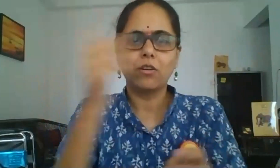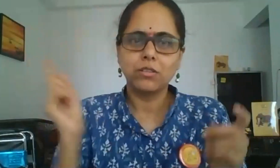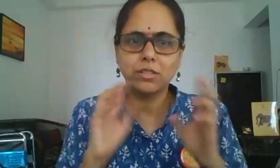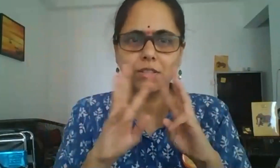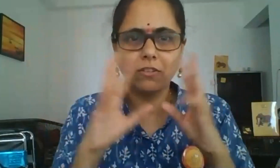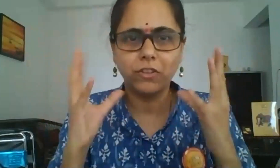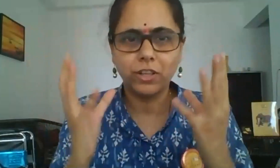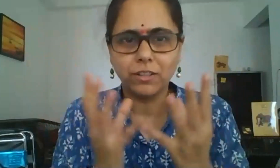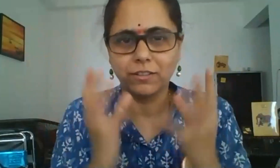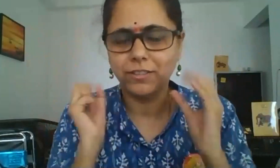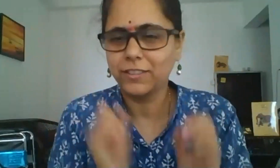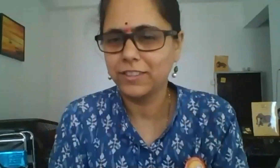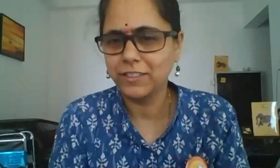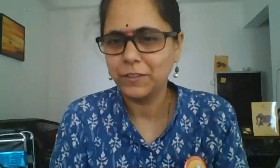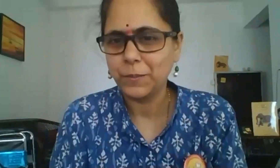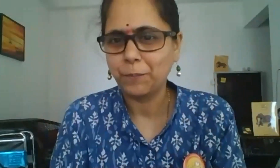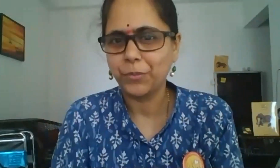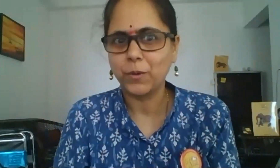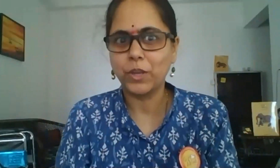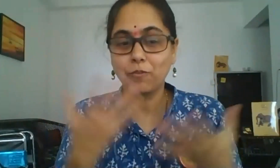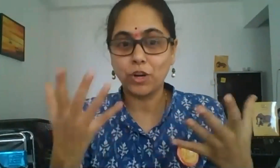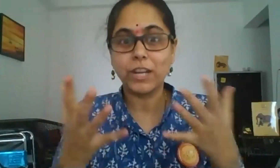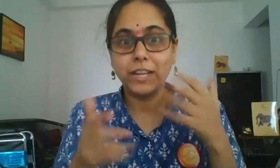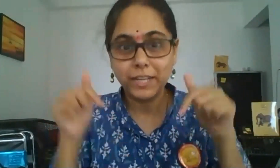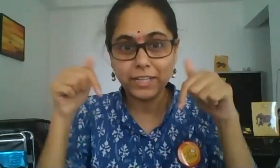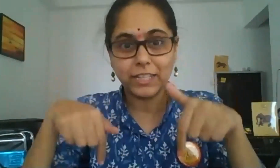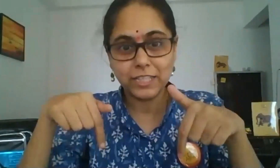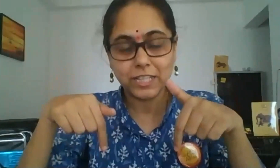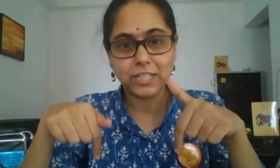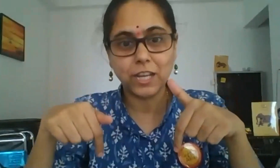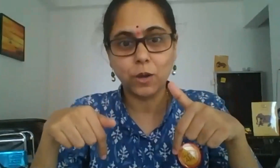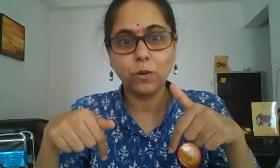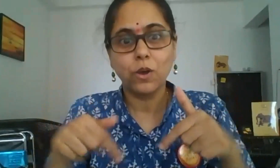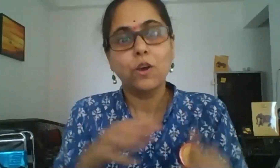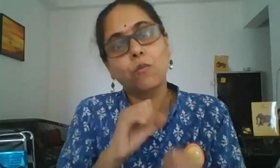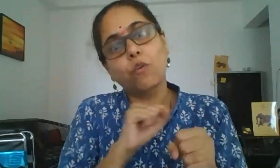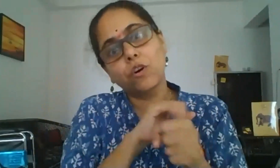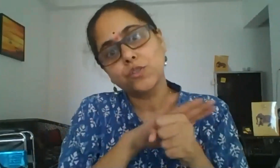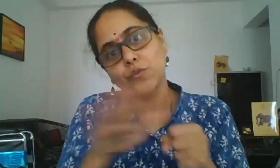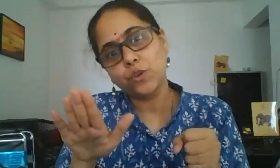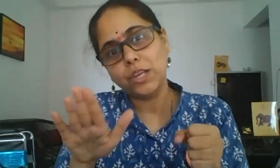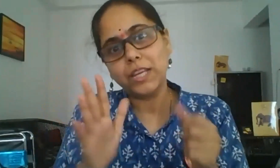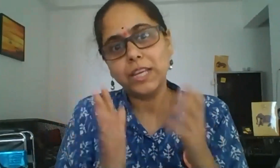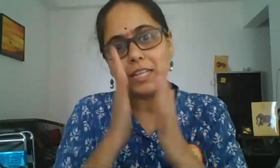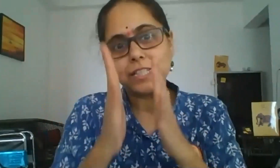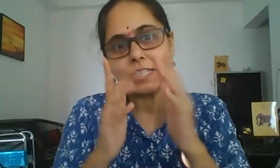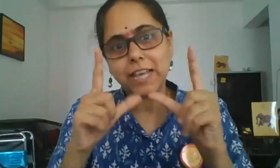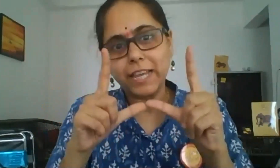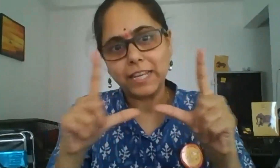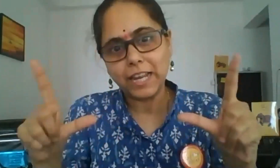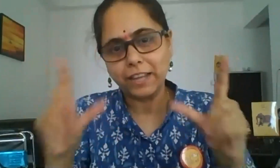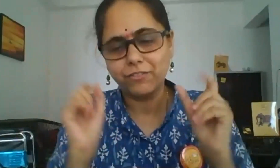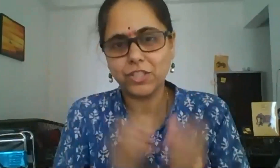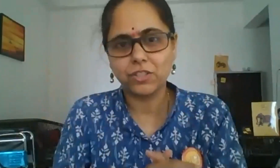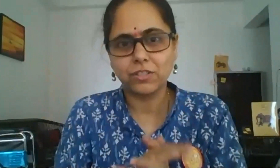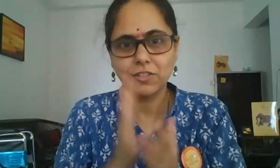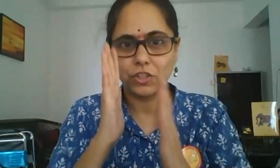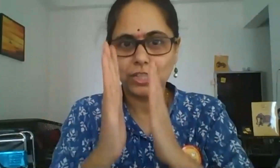across the world. Okay, what I did just now was fully in sign language. So this